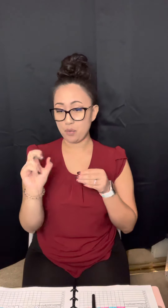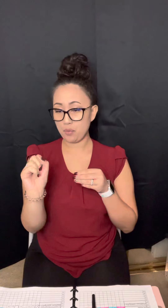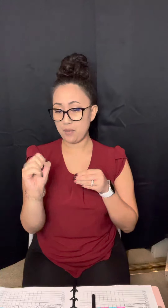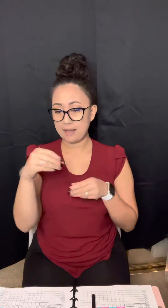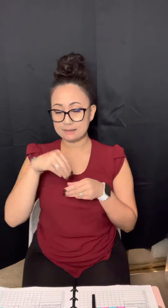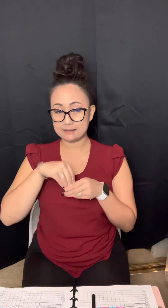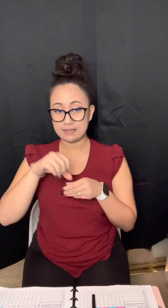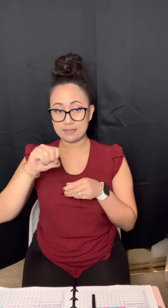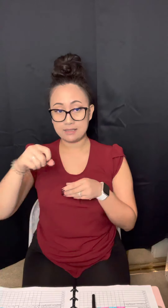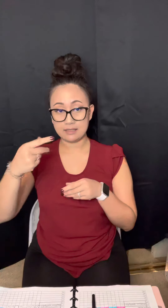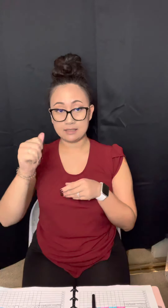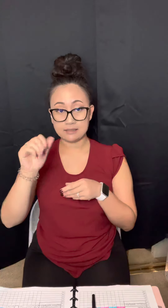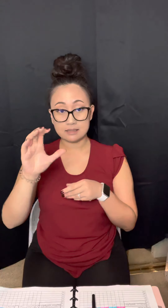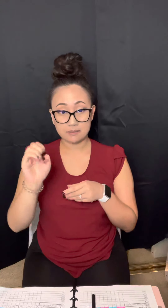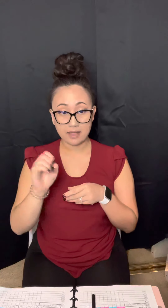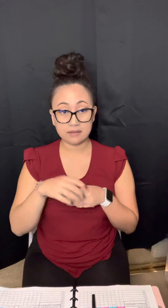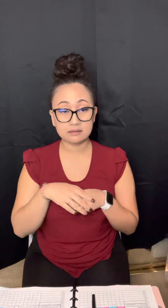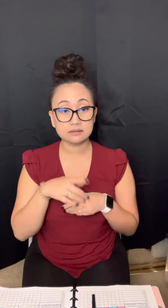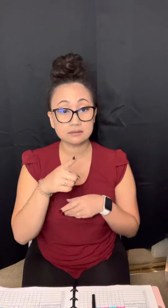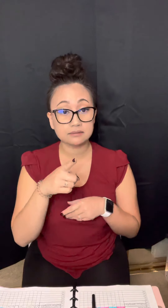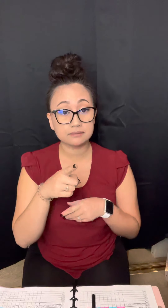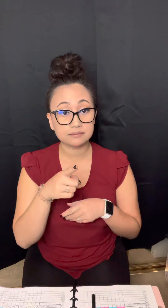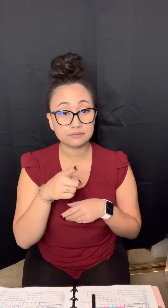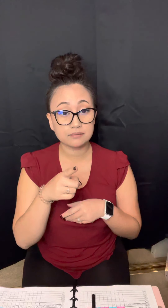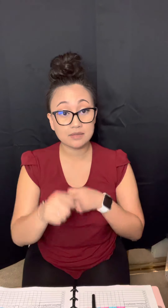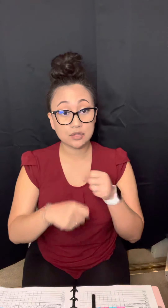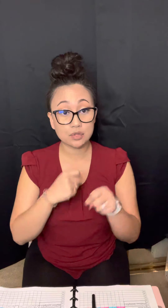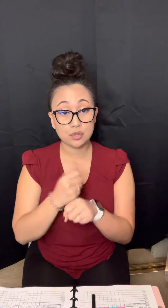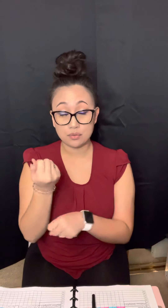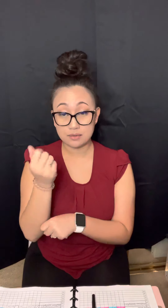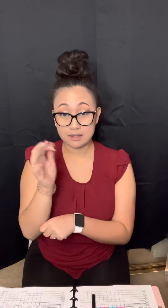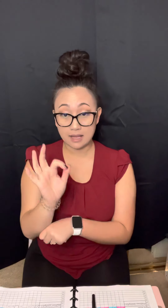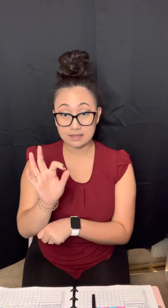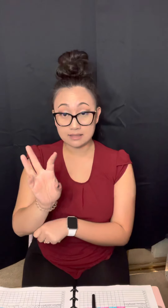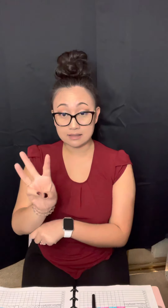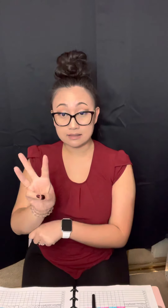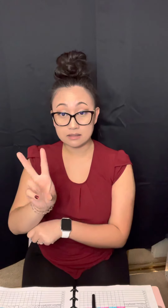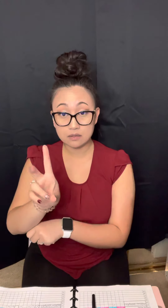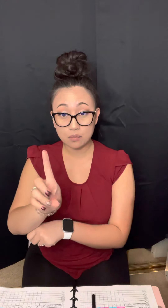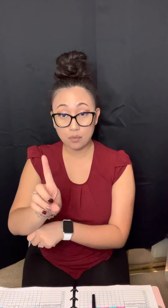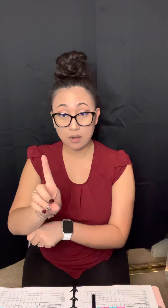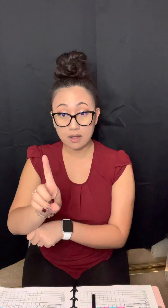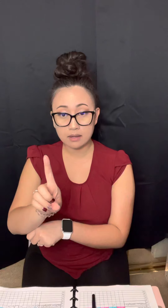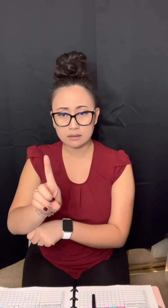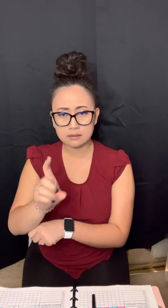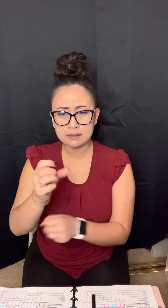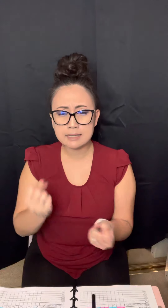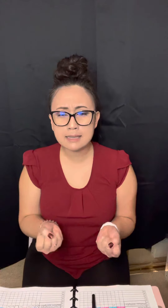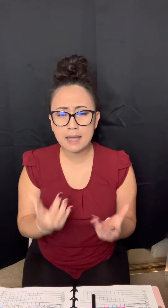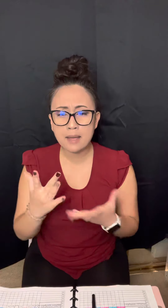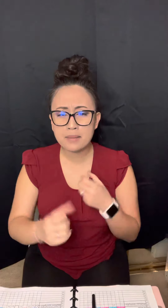In 1961, ooh, how many years ago was that, Michael?